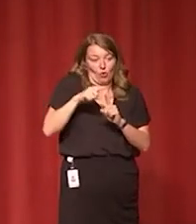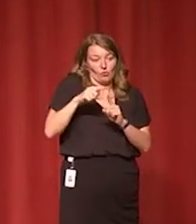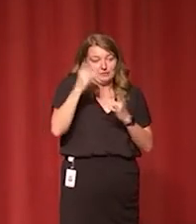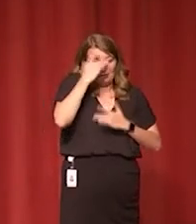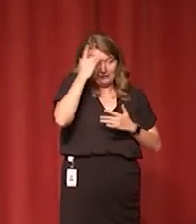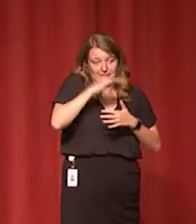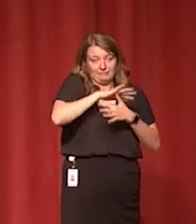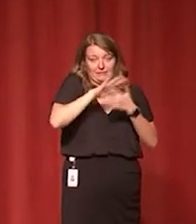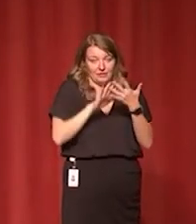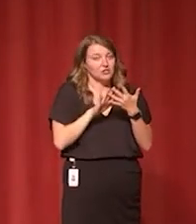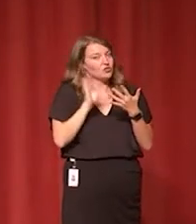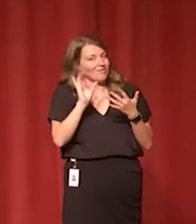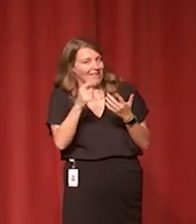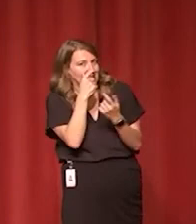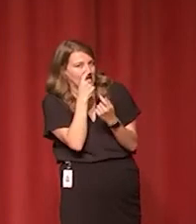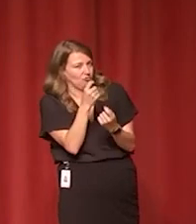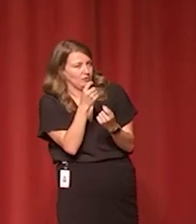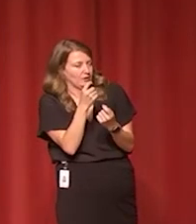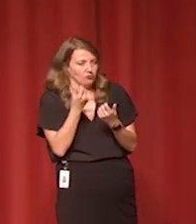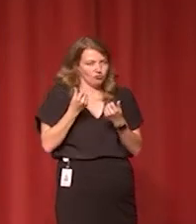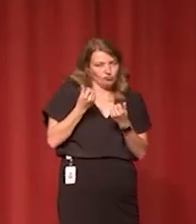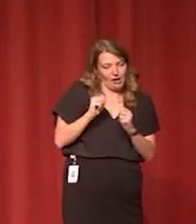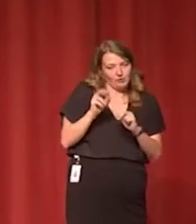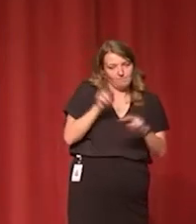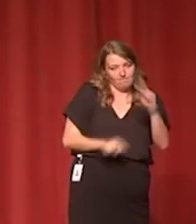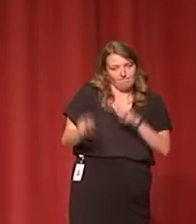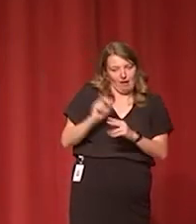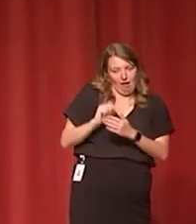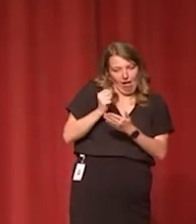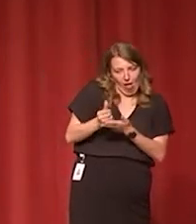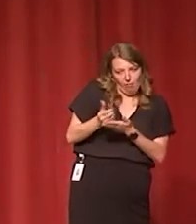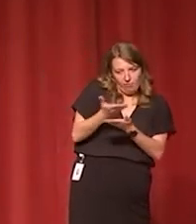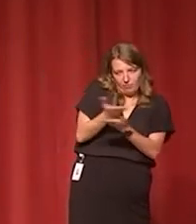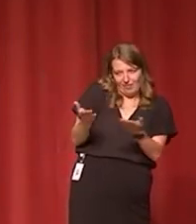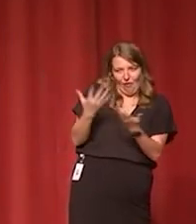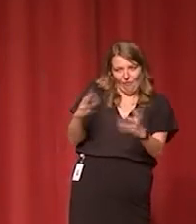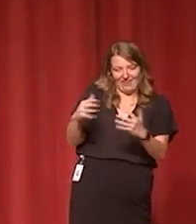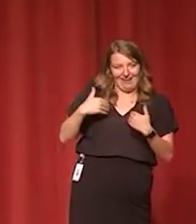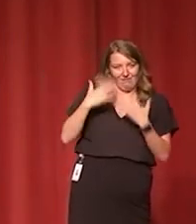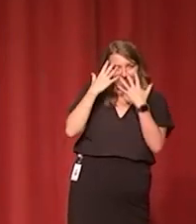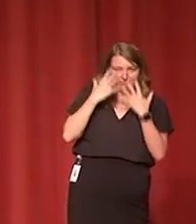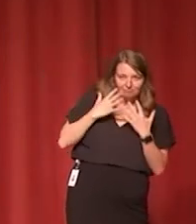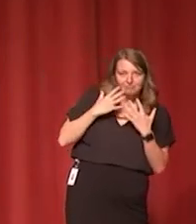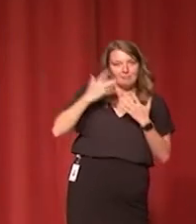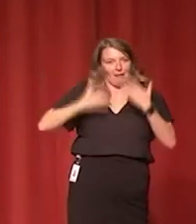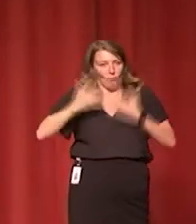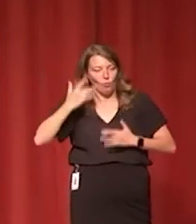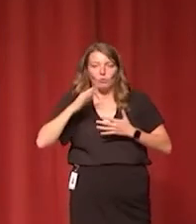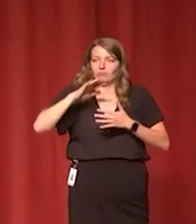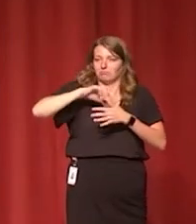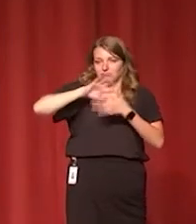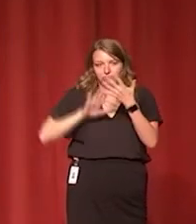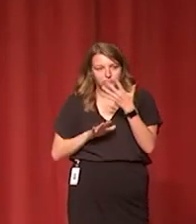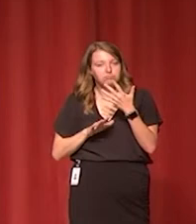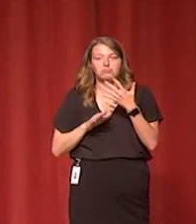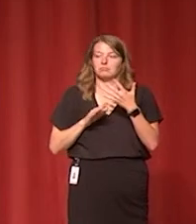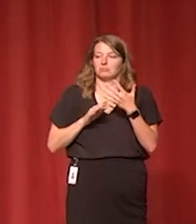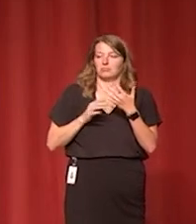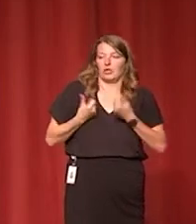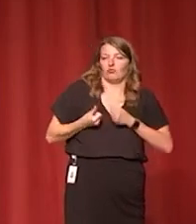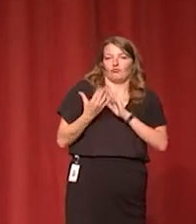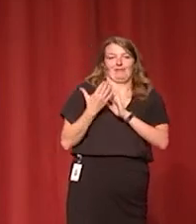interest as well, trying to help folks with pre-existing depression, bipolar, and so on address